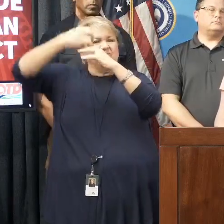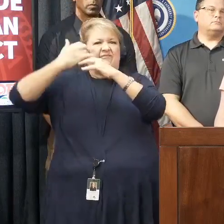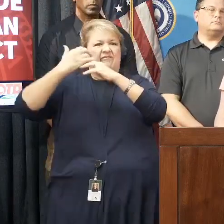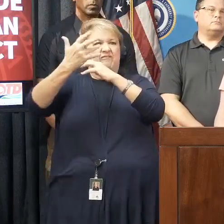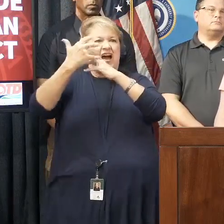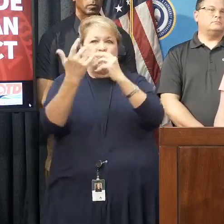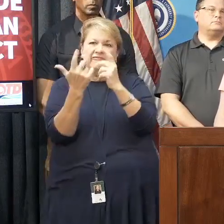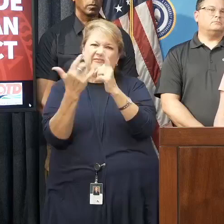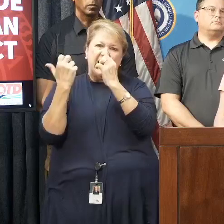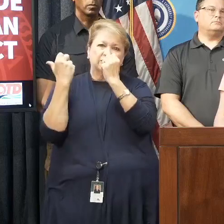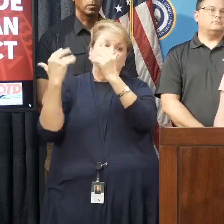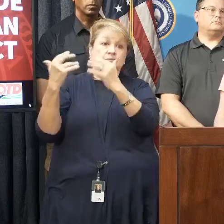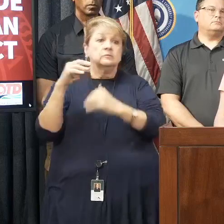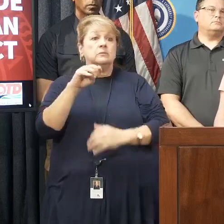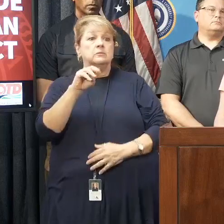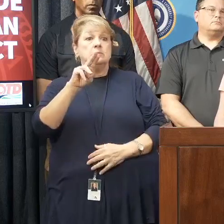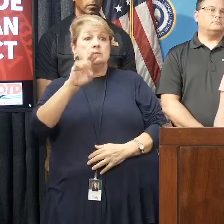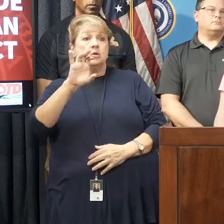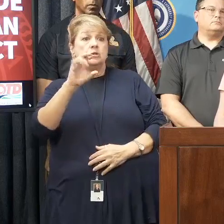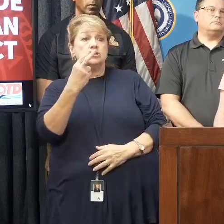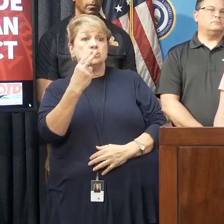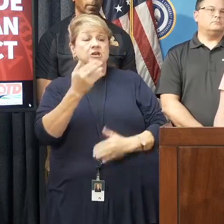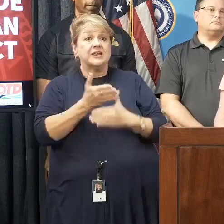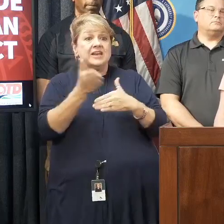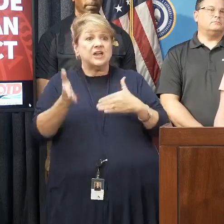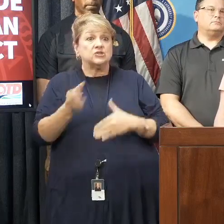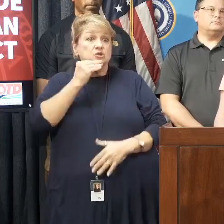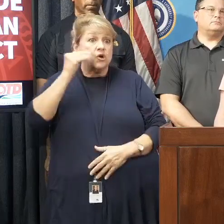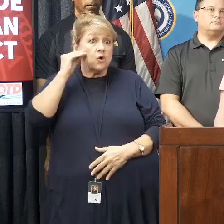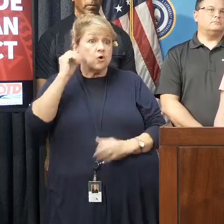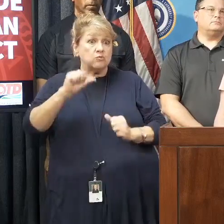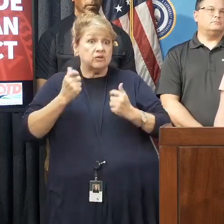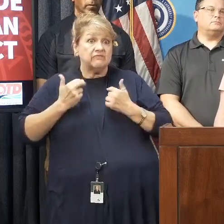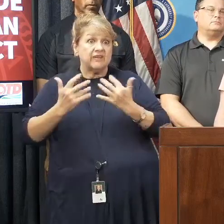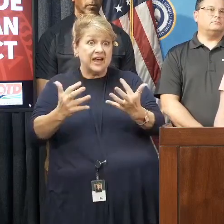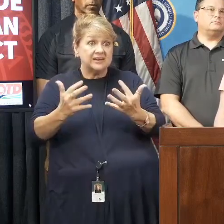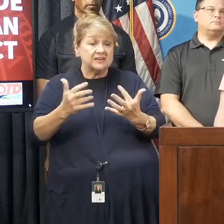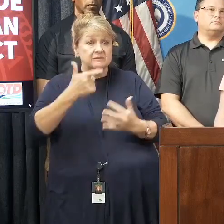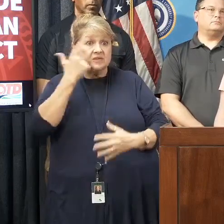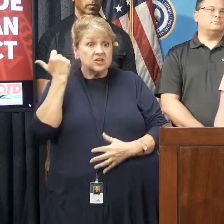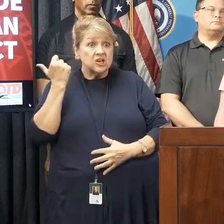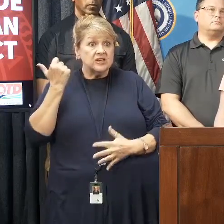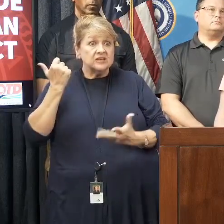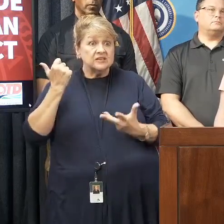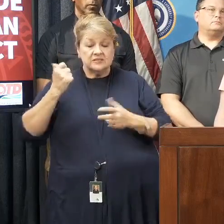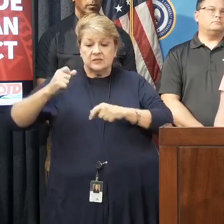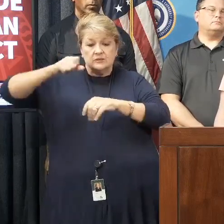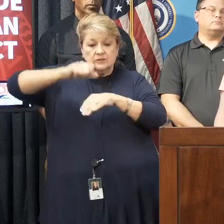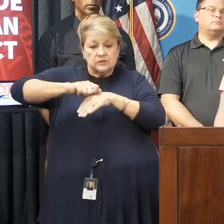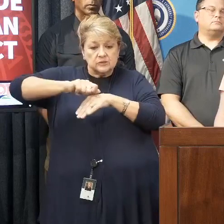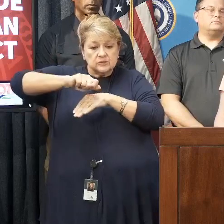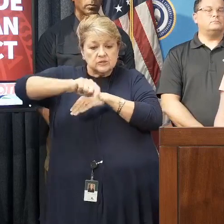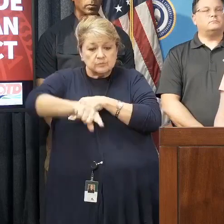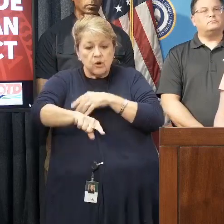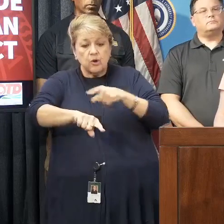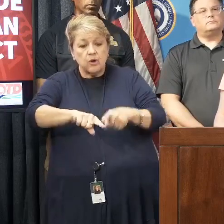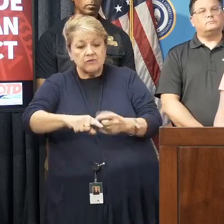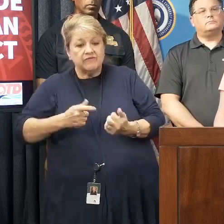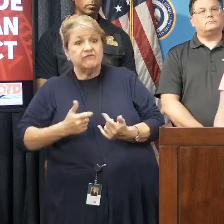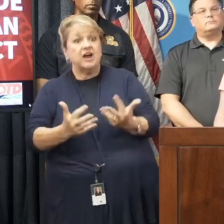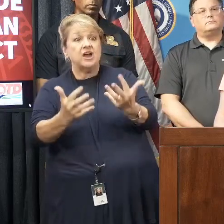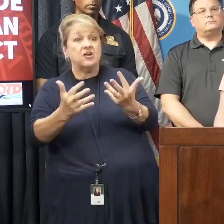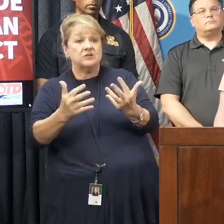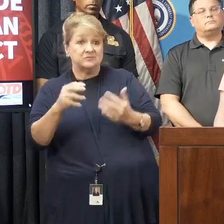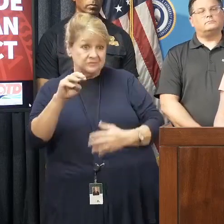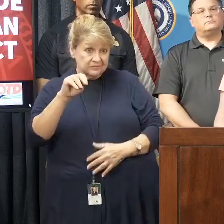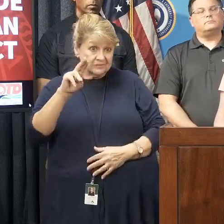type of mulch that would be next to your home that could ignite from a particular spark if the fire is near. These sparks